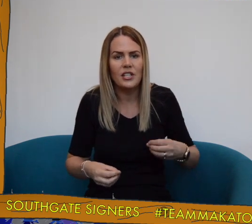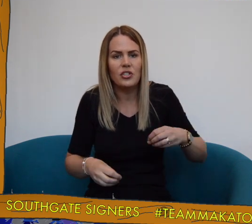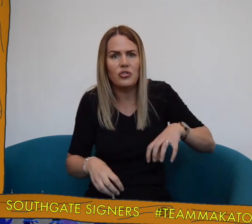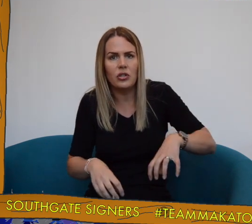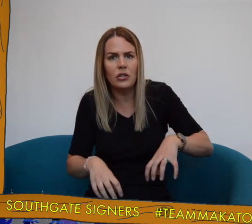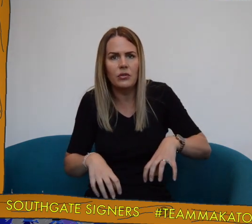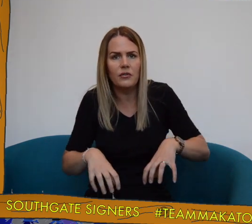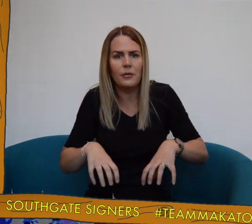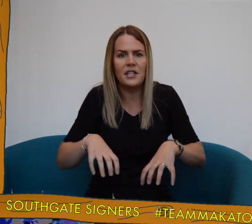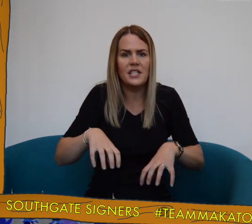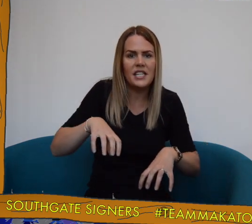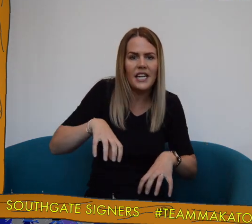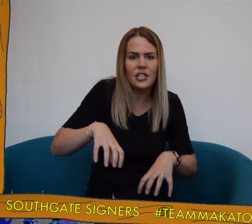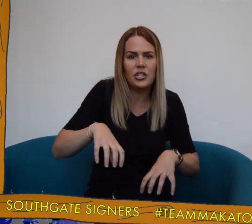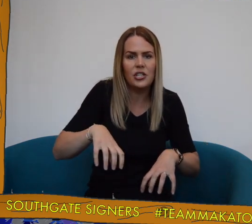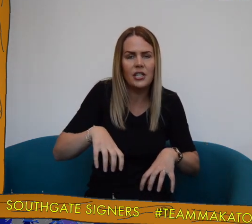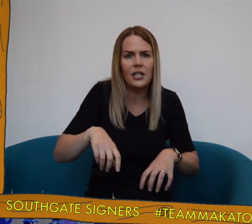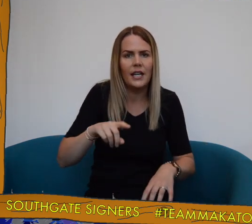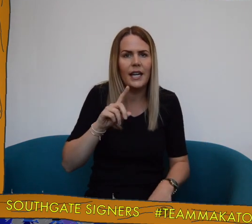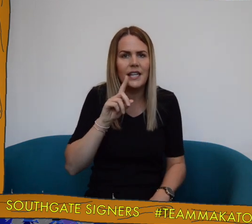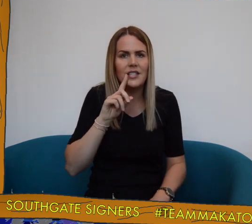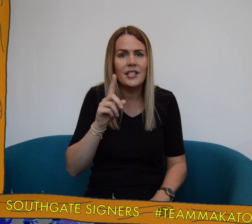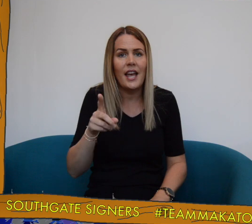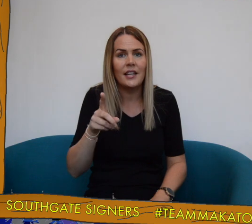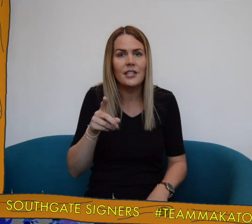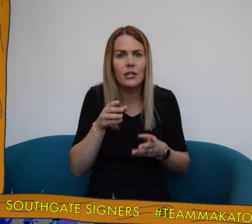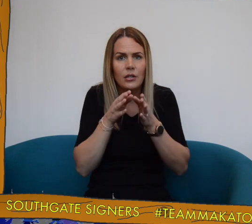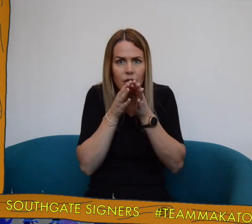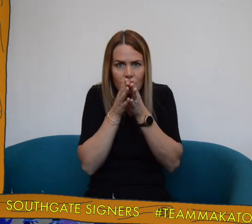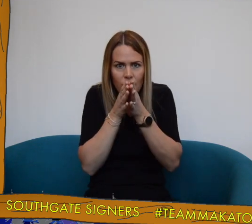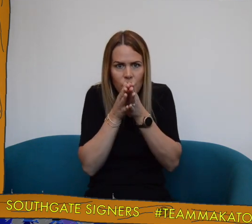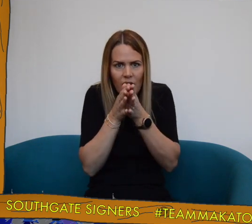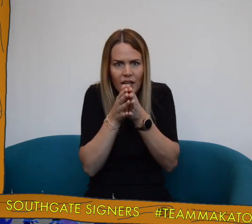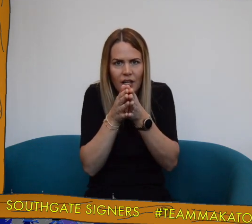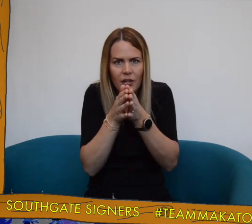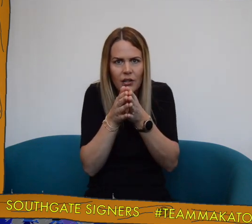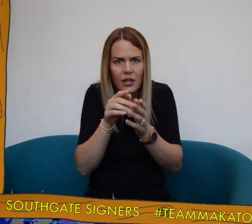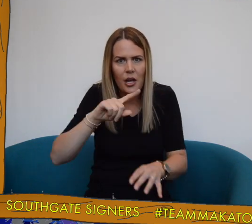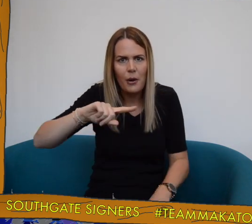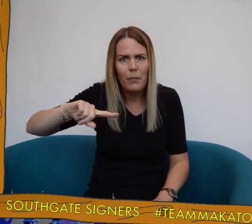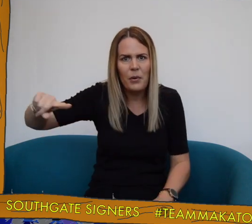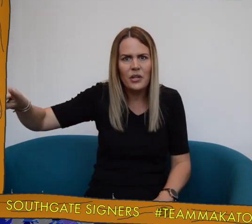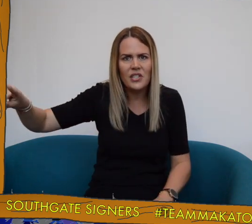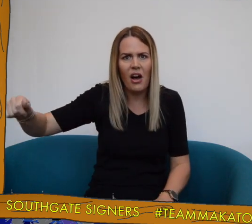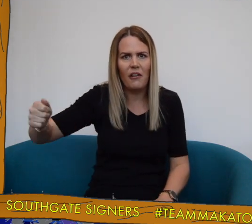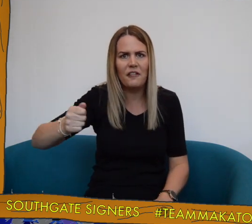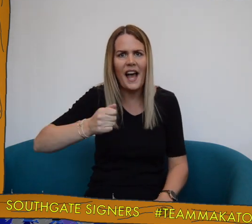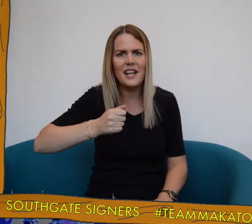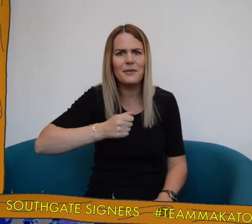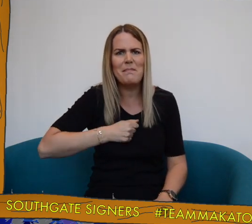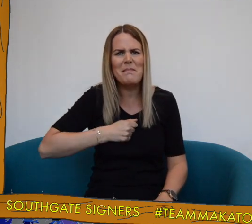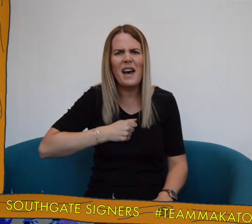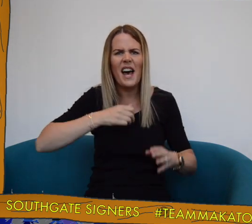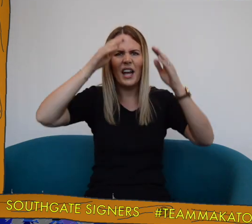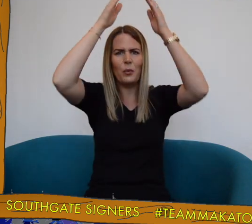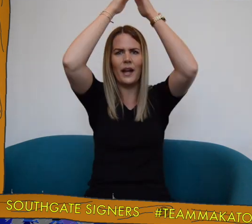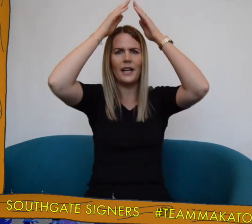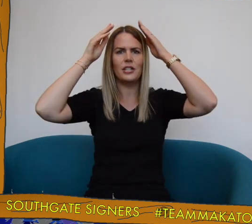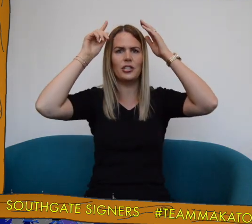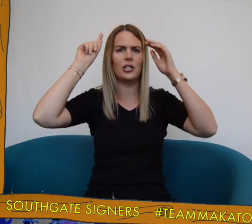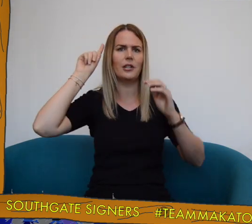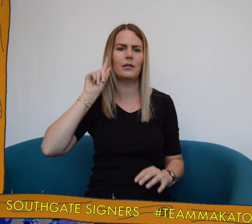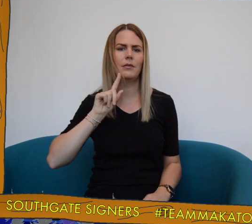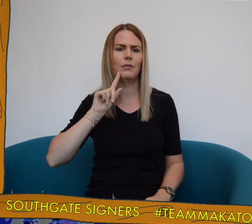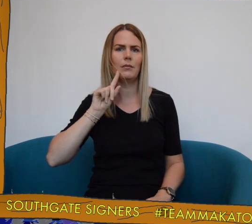as it strode from the ditch. And it said to the dragon, Buzz off! That's my